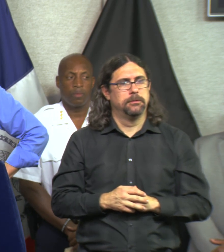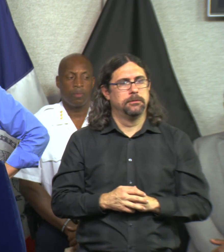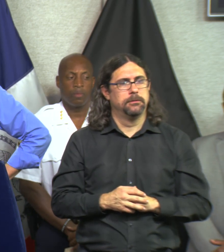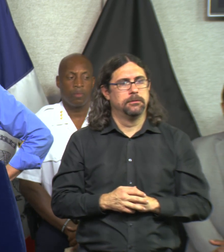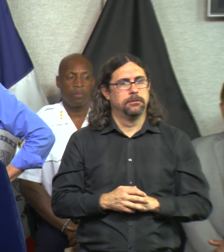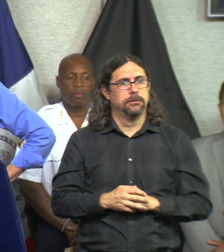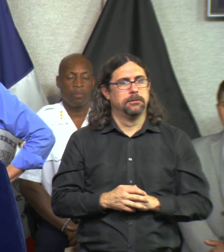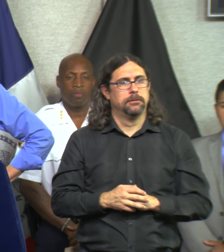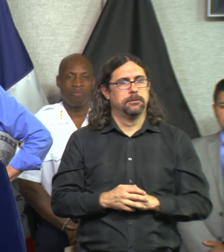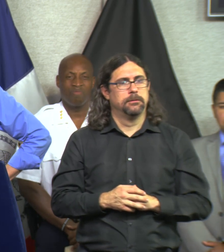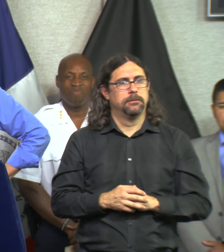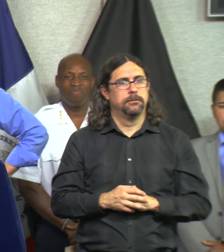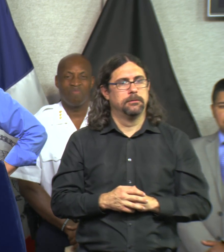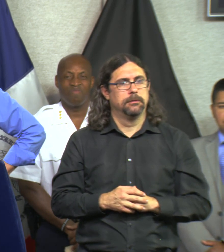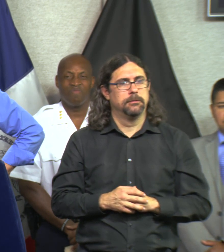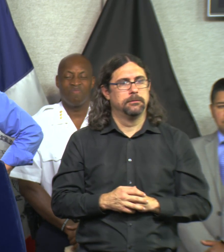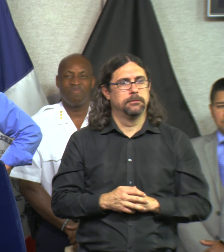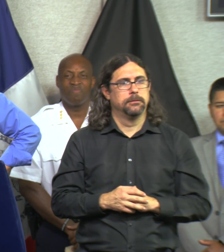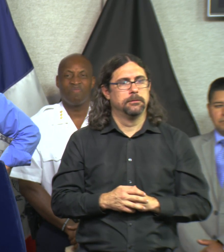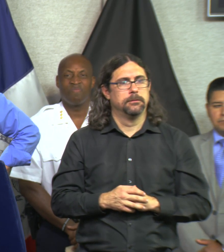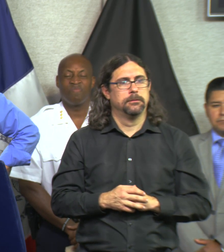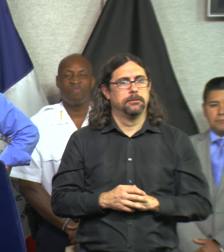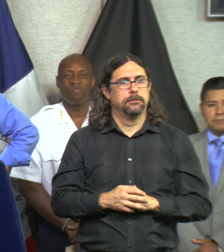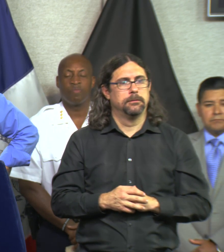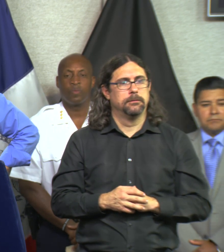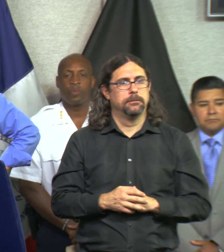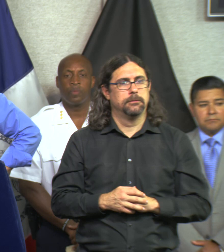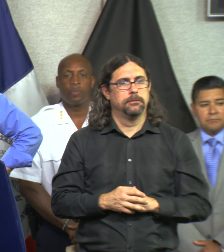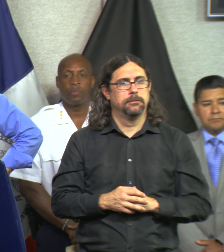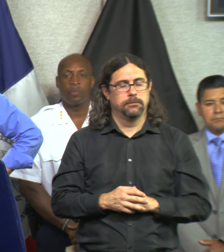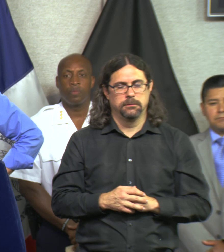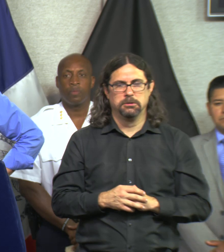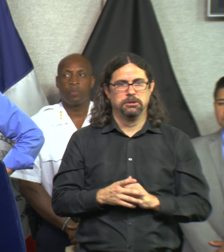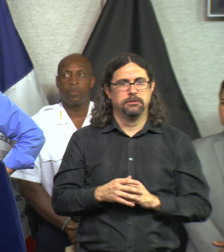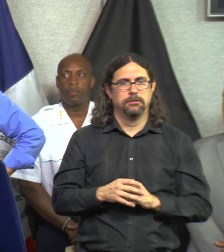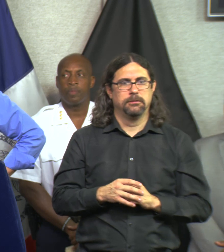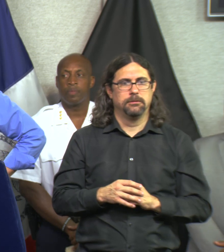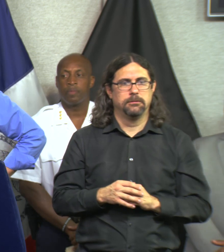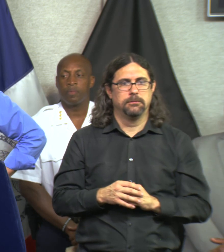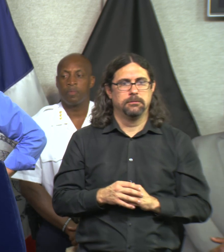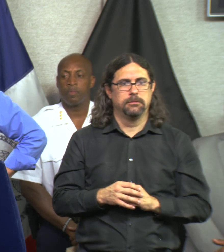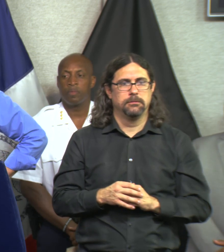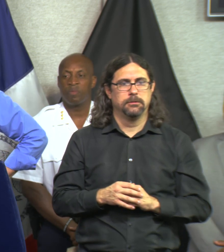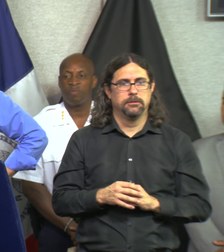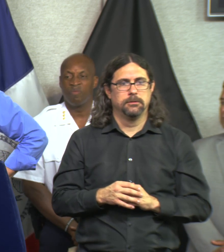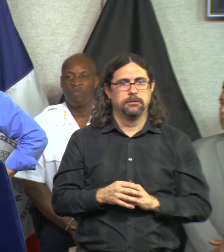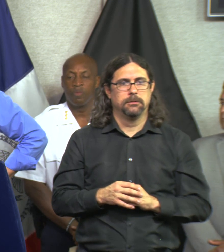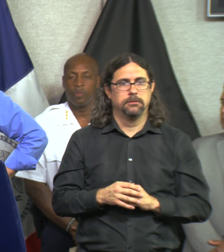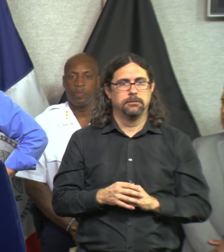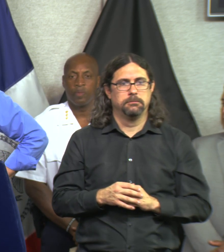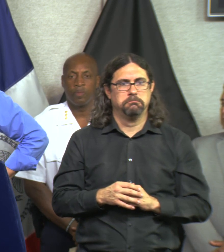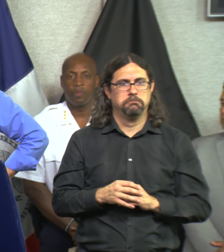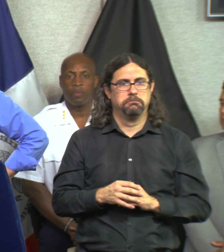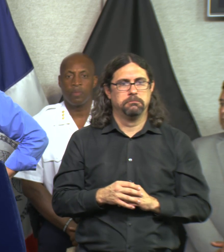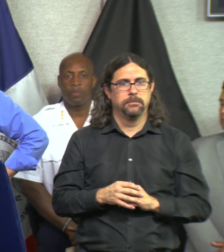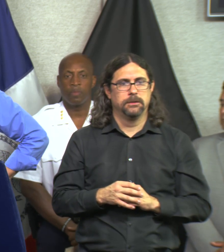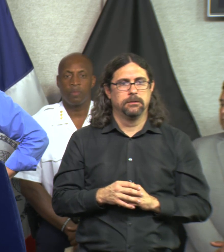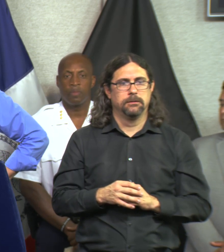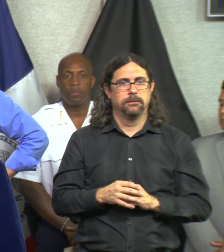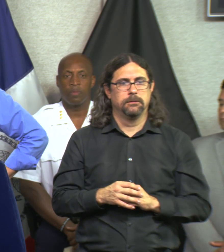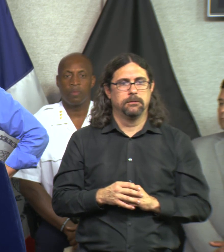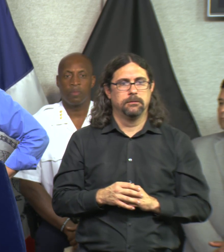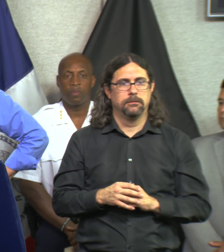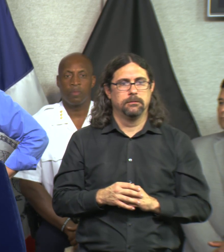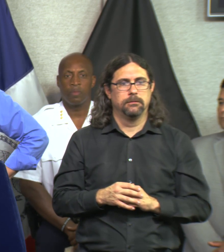of handling the load that will be needed for this weekend. But I think they need to do a lot better at explaining